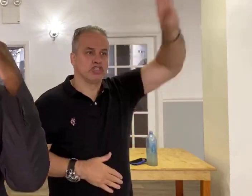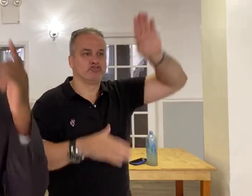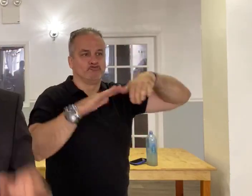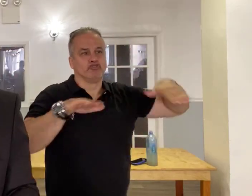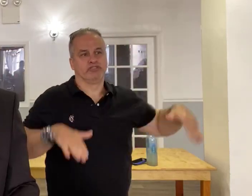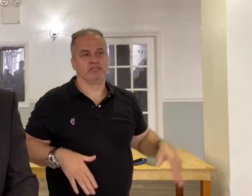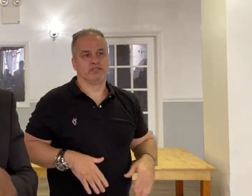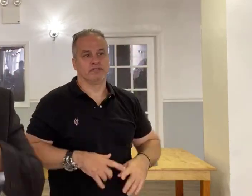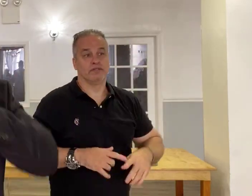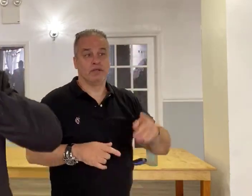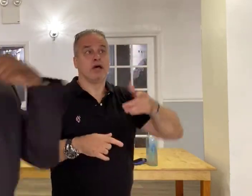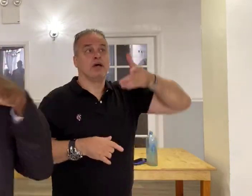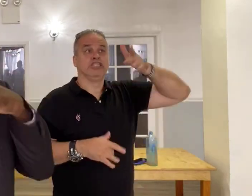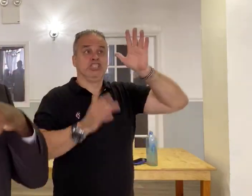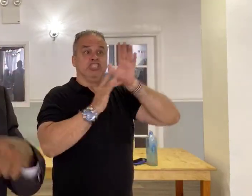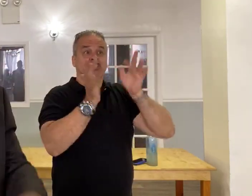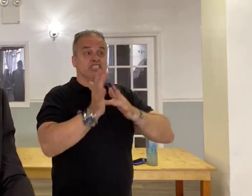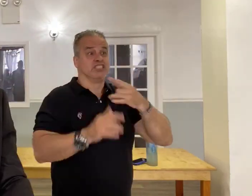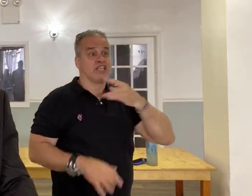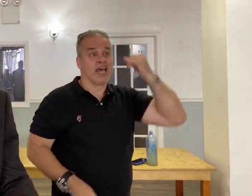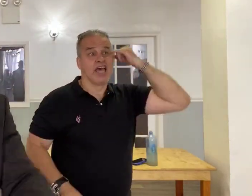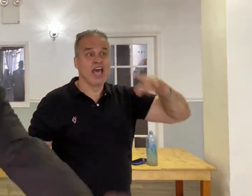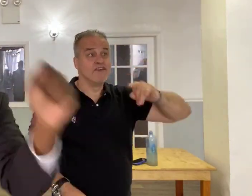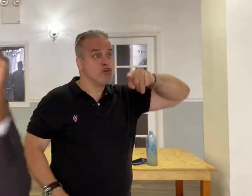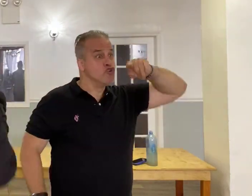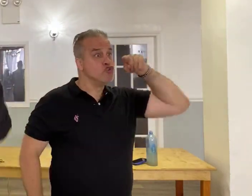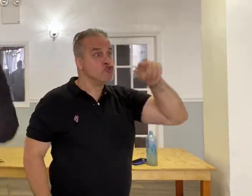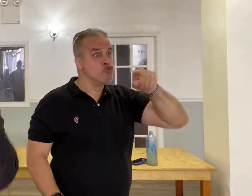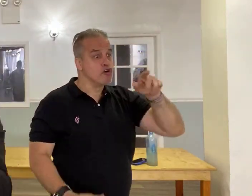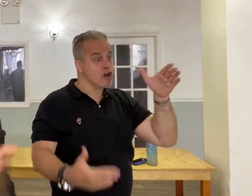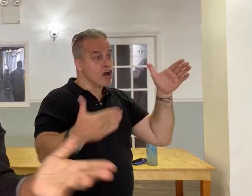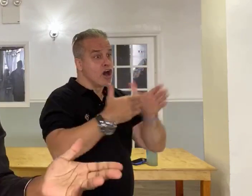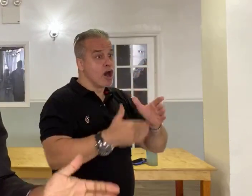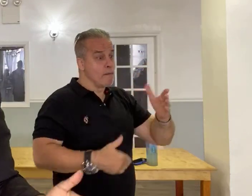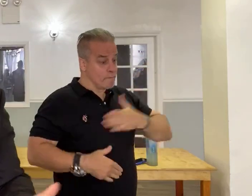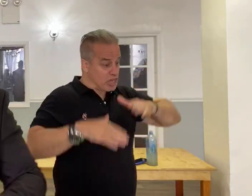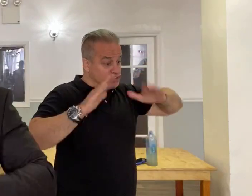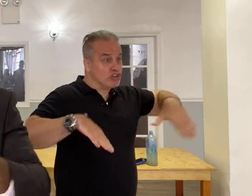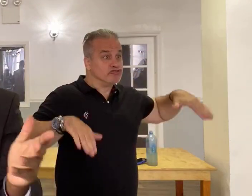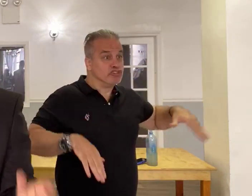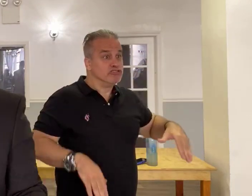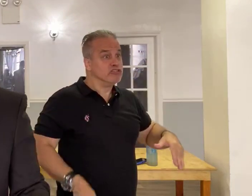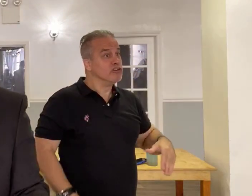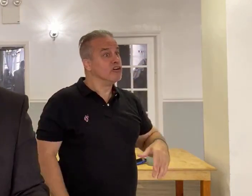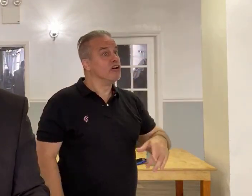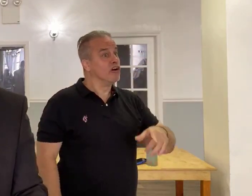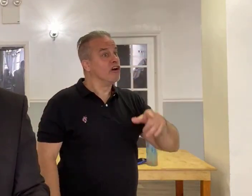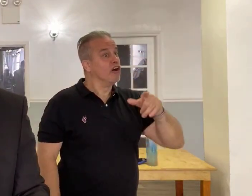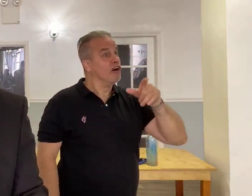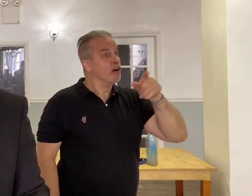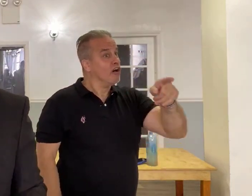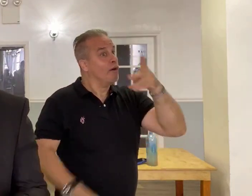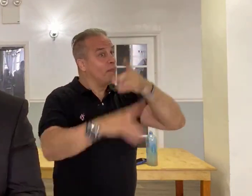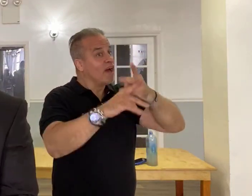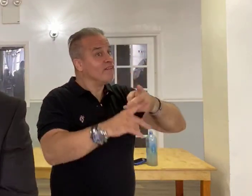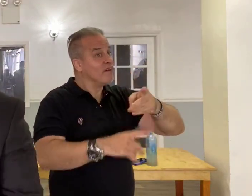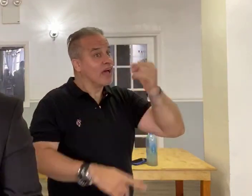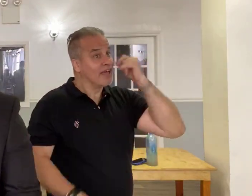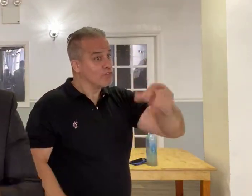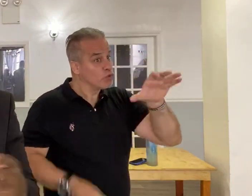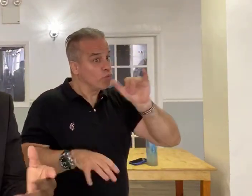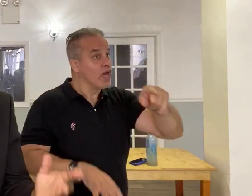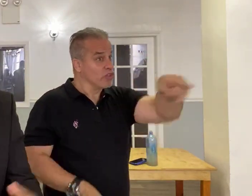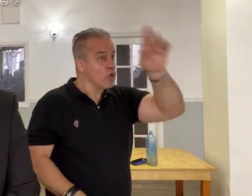wrap it around your neck real tight. And then you just throw that millstone. Now, first of all, you probably wouldn't be able to pick up a millstone. So there's a